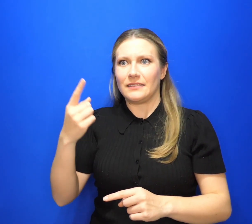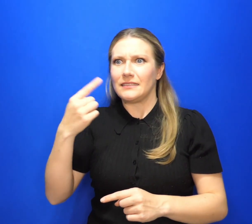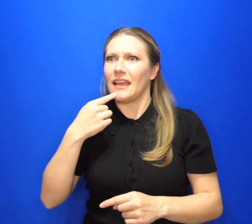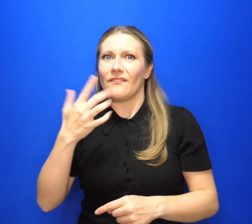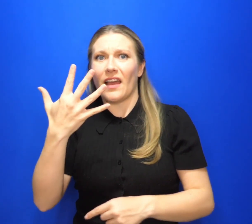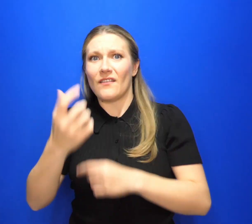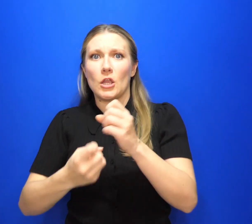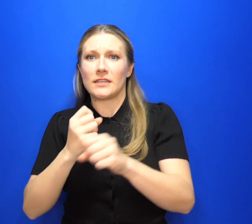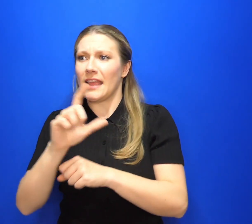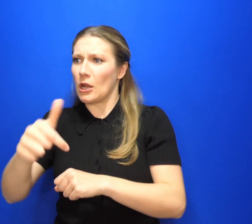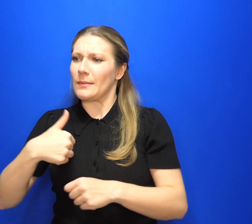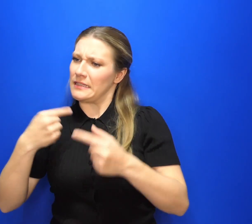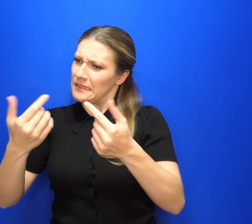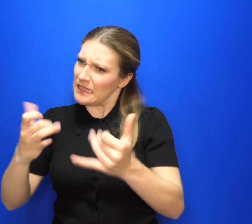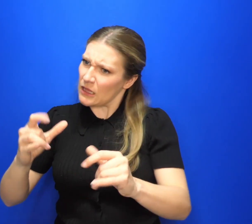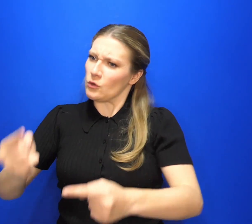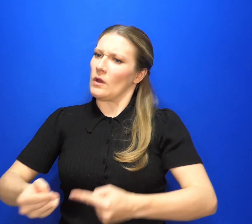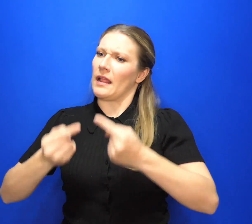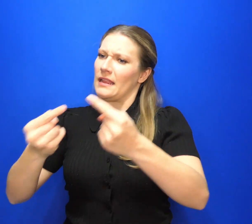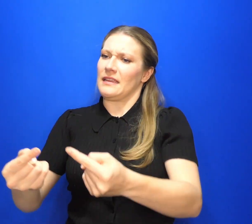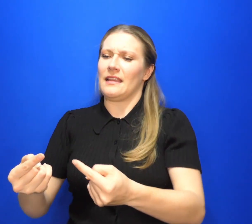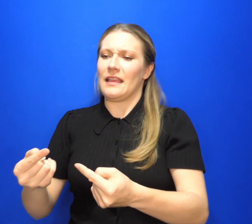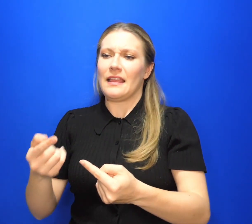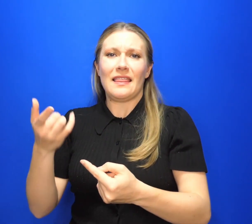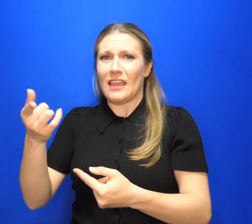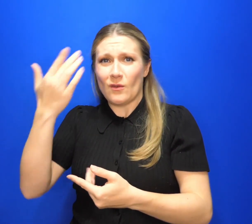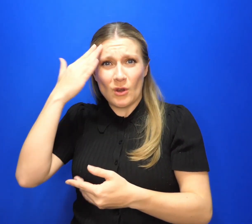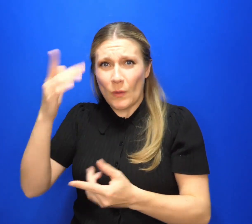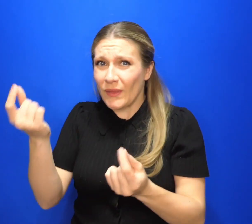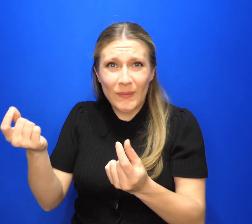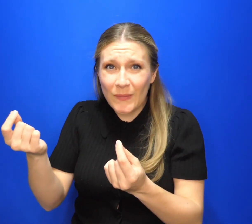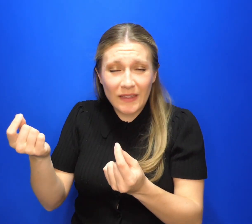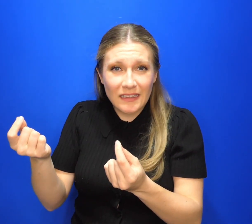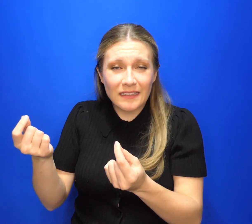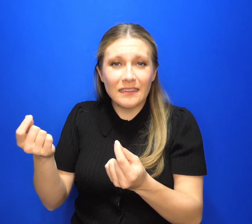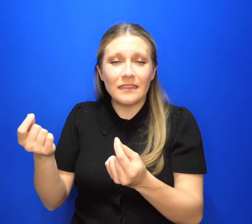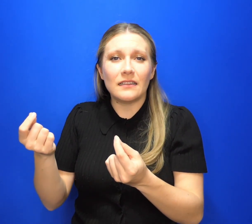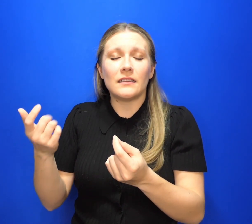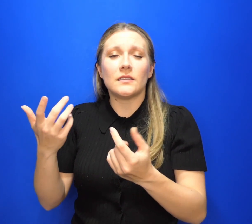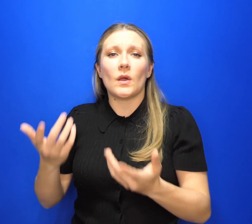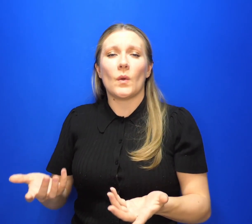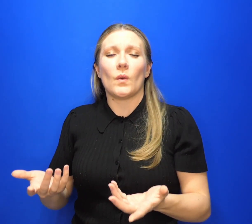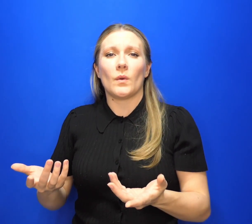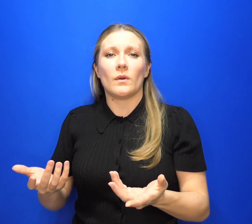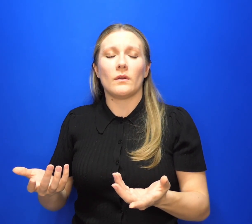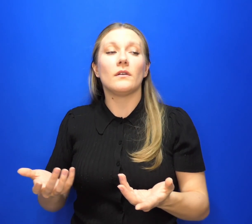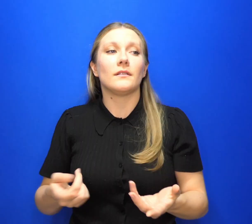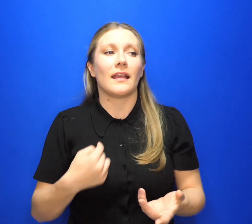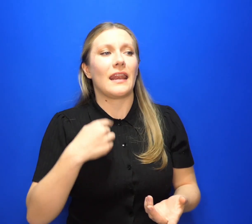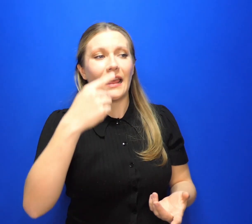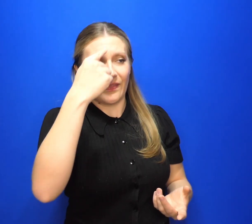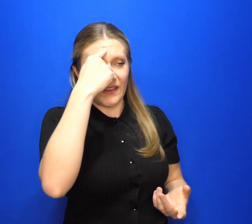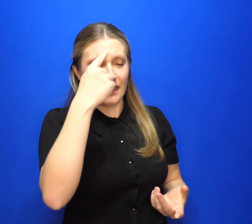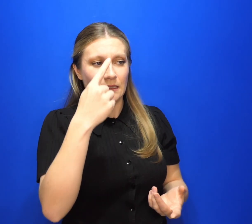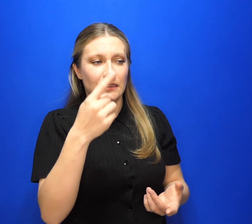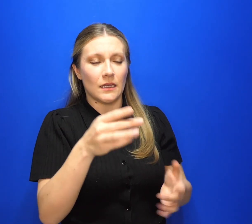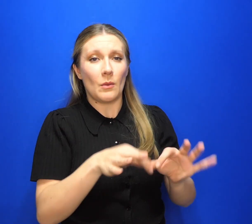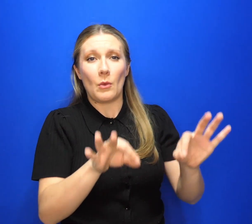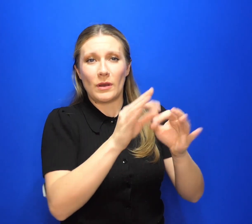my pre-bolus times. This person doesn't know what they're doing. And so... And I think a big thing of it goes a